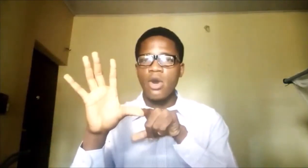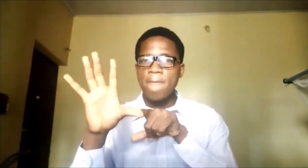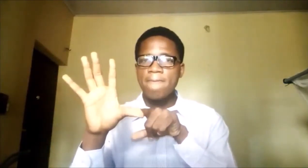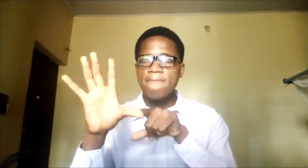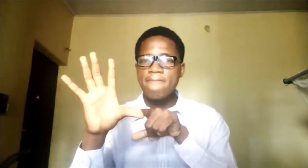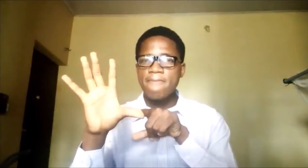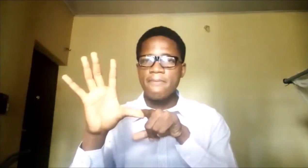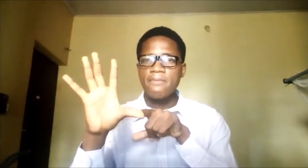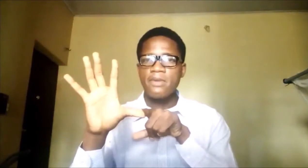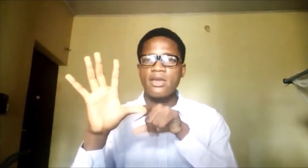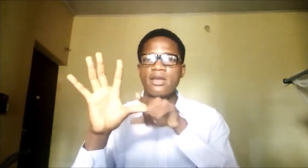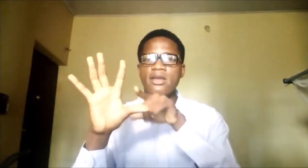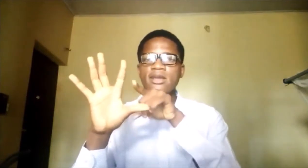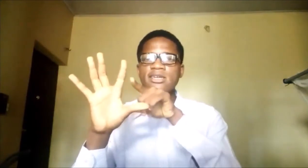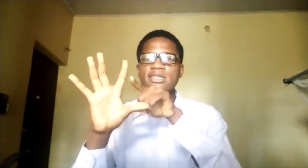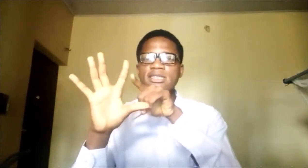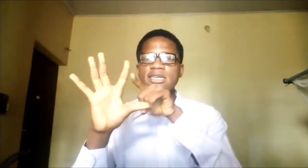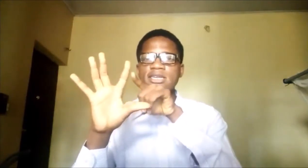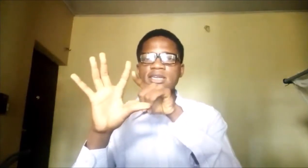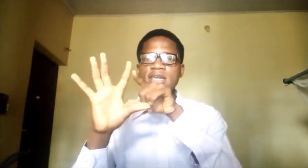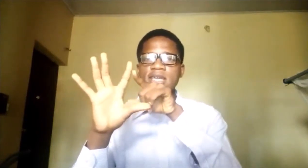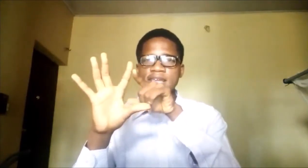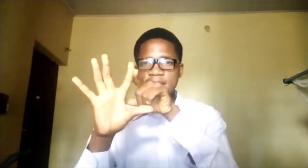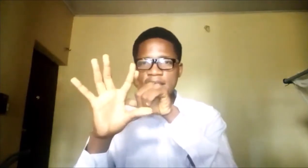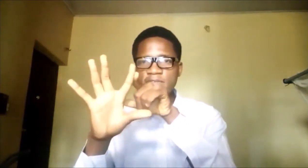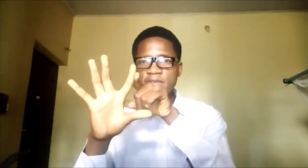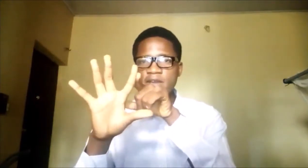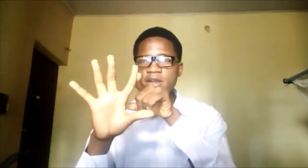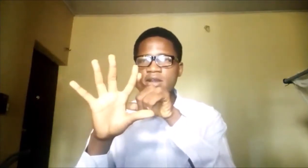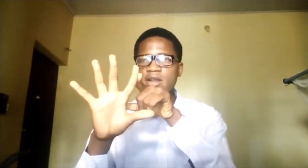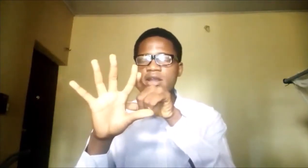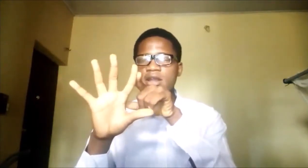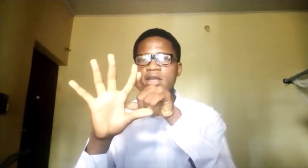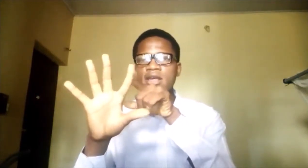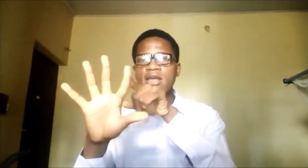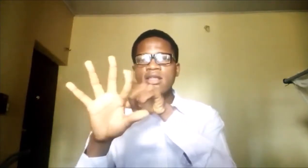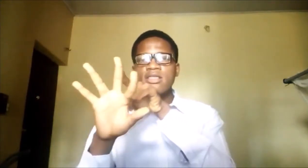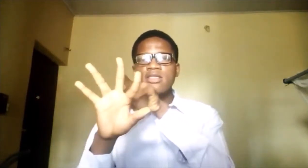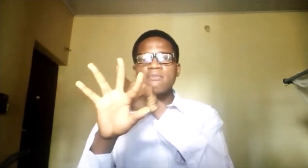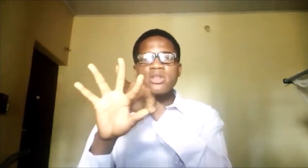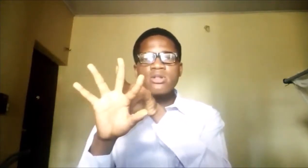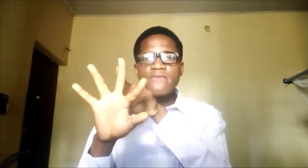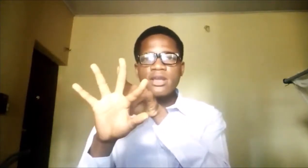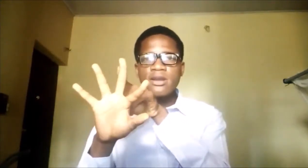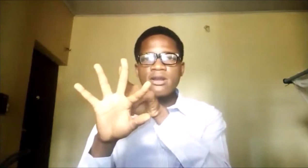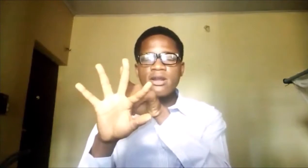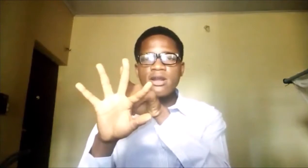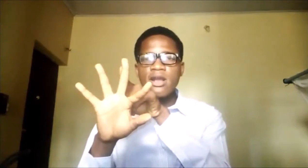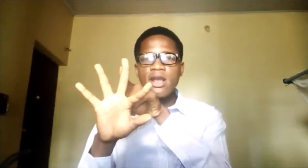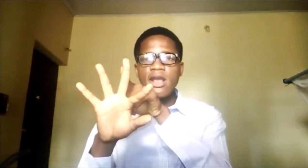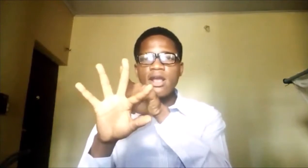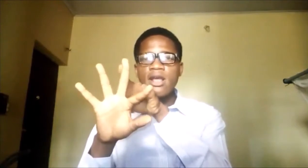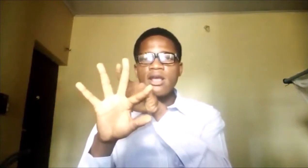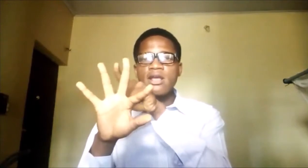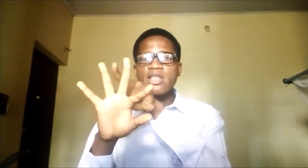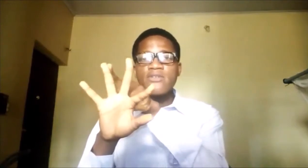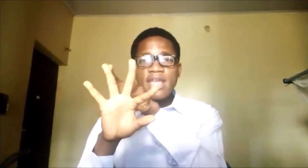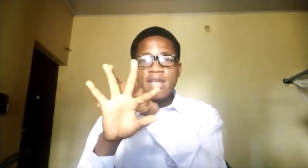thumb, the index finger, the middle finger, the ring